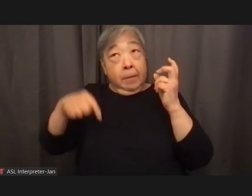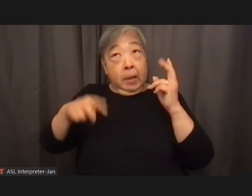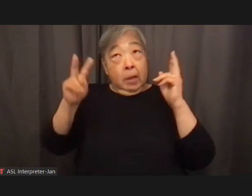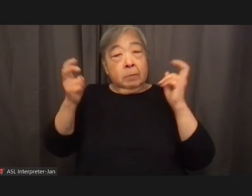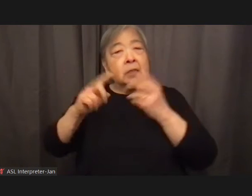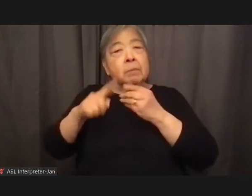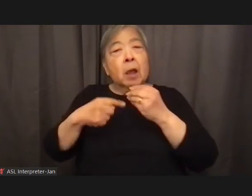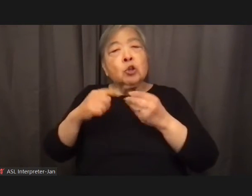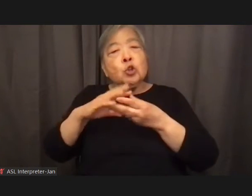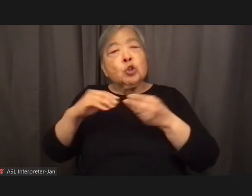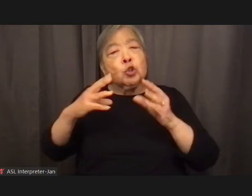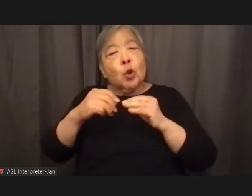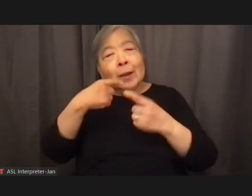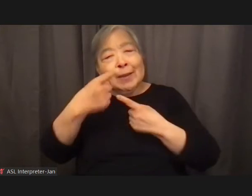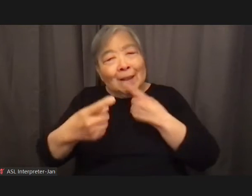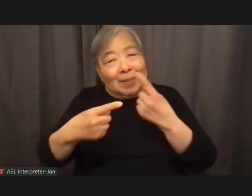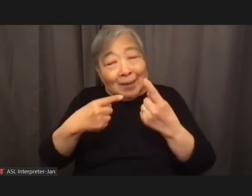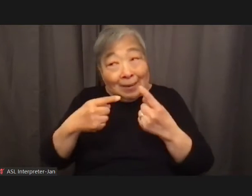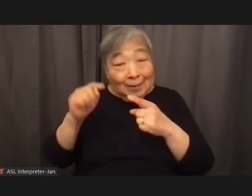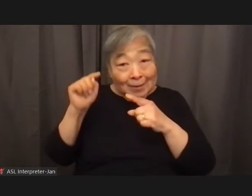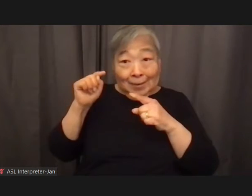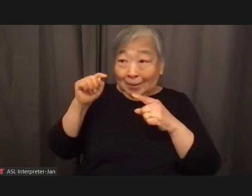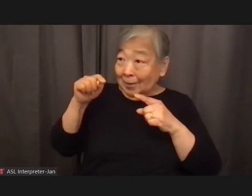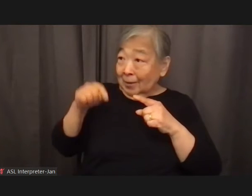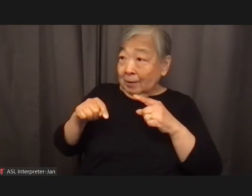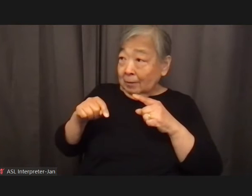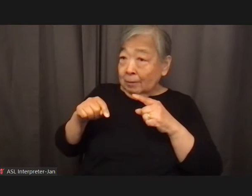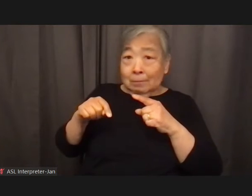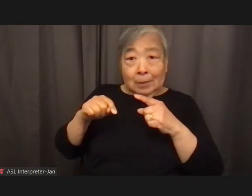films about storytellers.